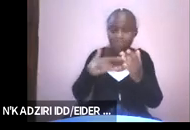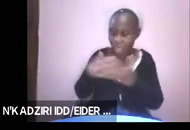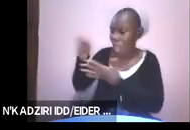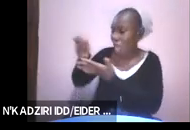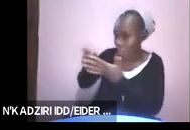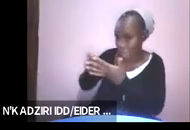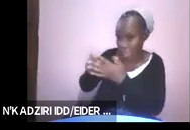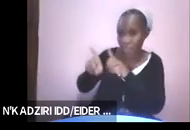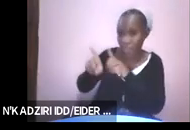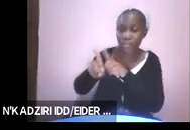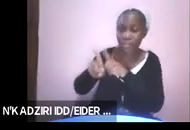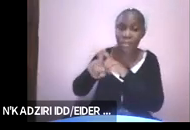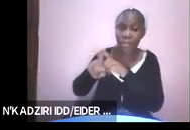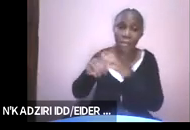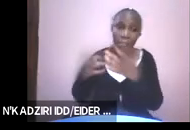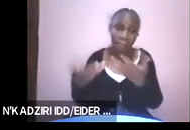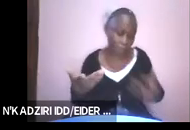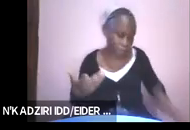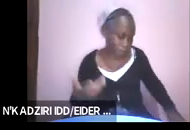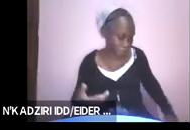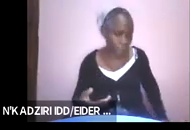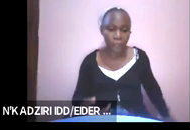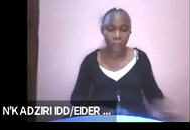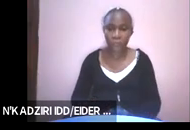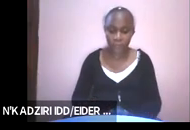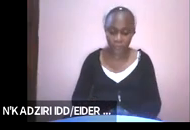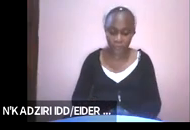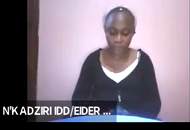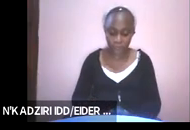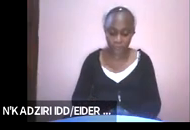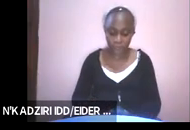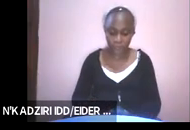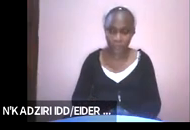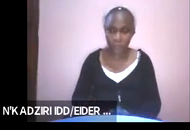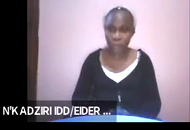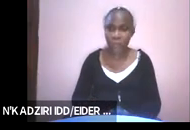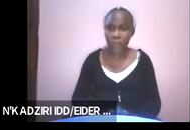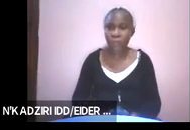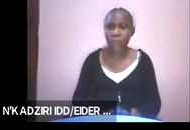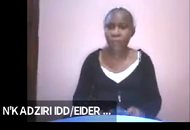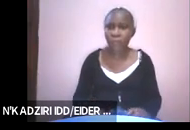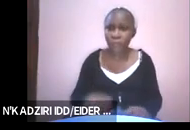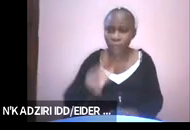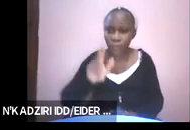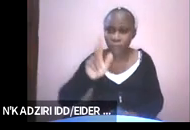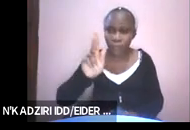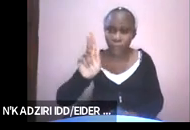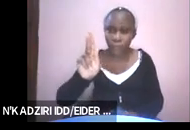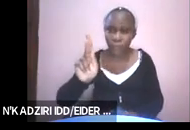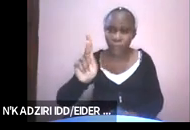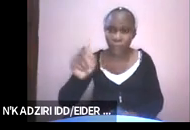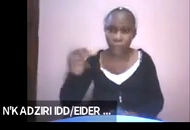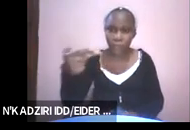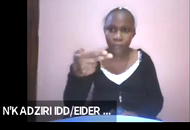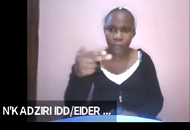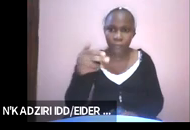Hi. Yes. Good evening. This Hi, is Khadija. Yeah. Yes. Okay, so I am